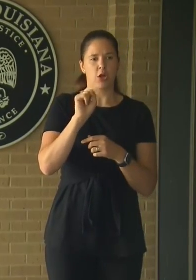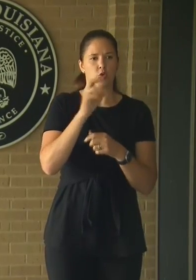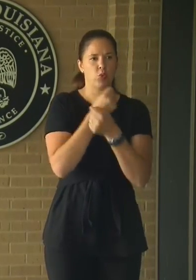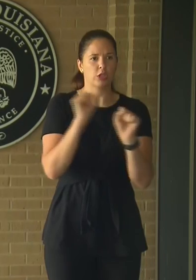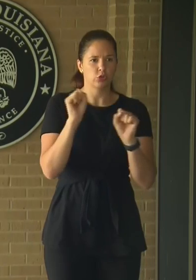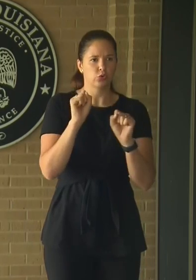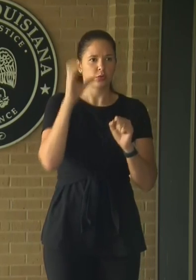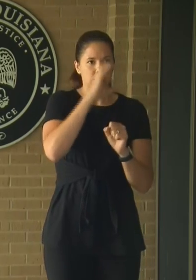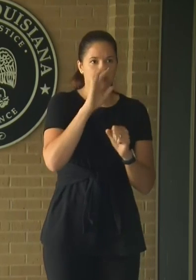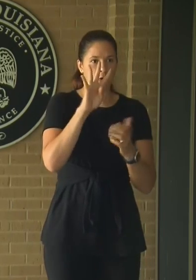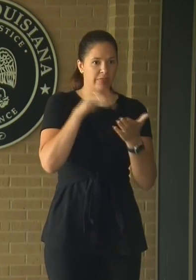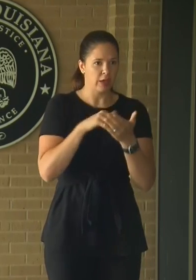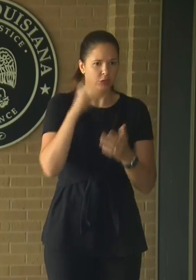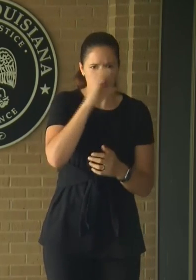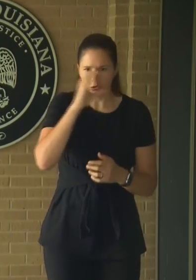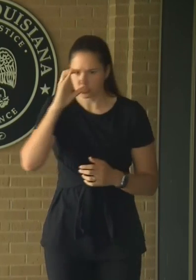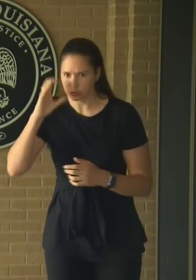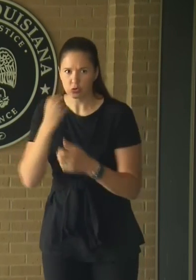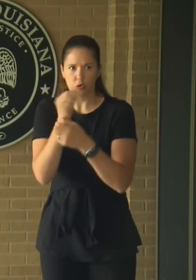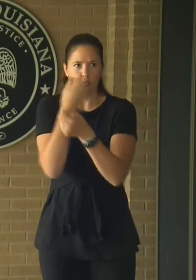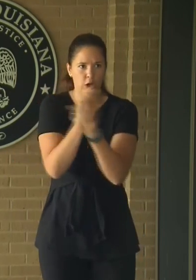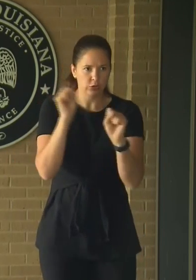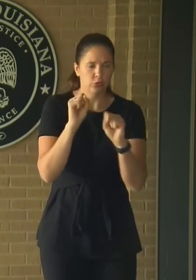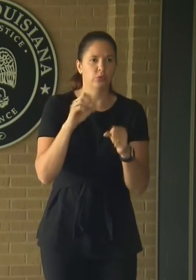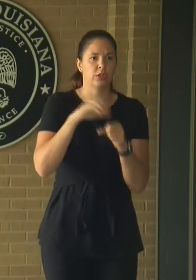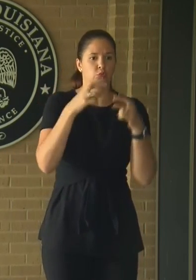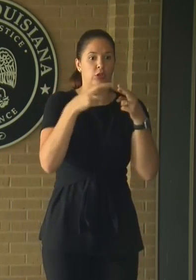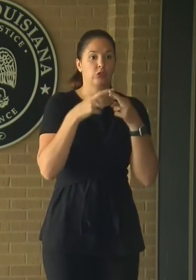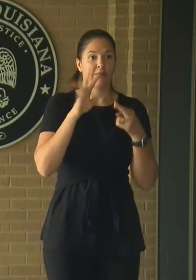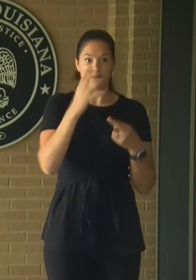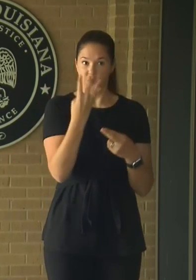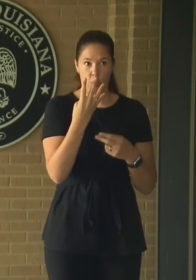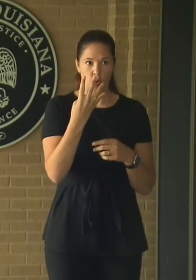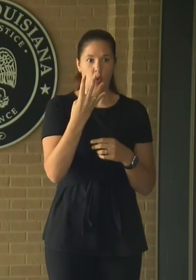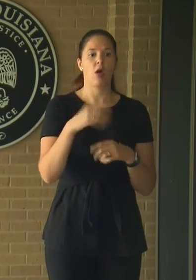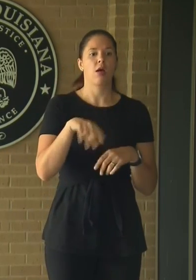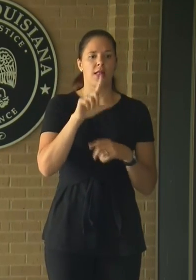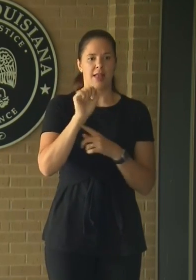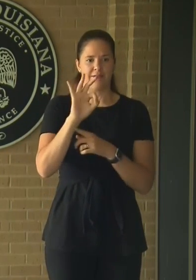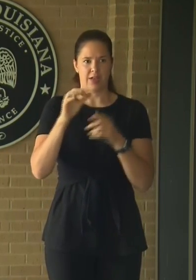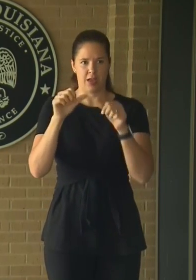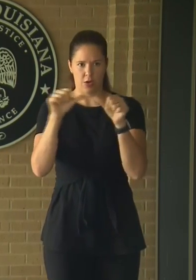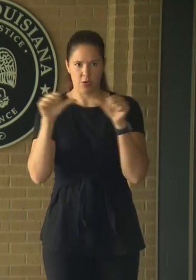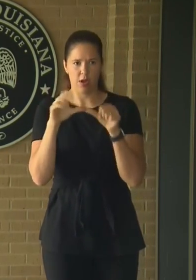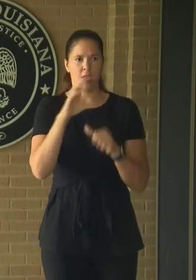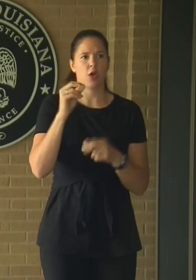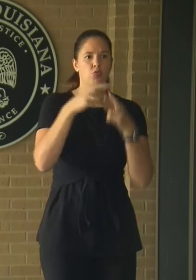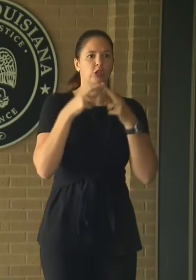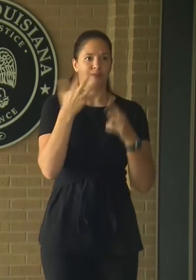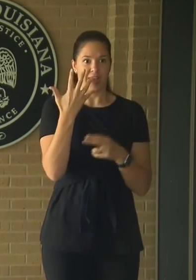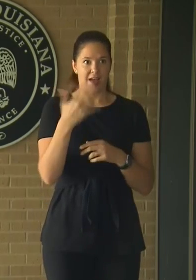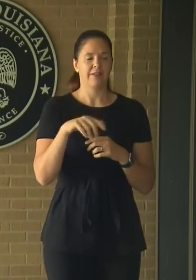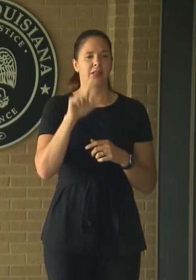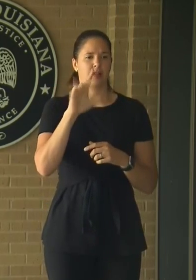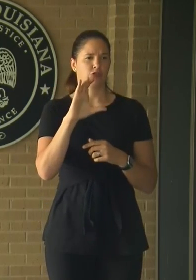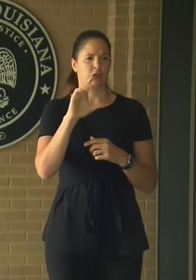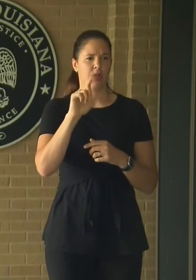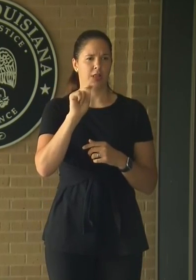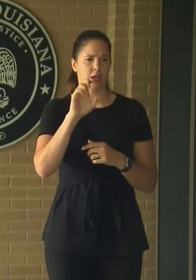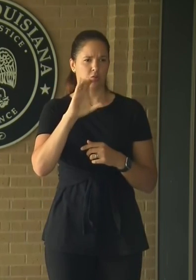and damage assessments in Regions 4, which is the Lafayette area, and Region 5, the Lake Charles area. Region 4